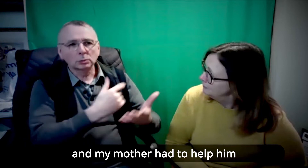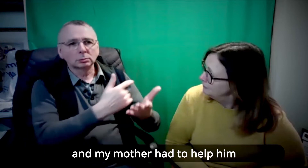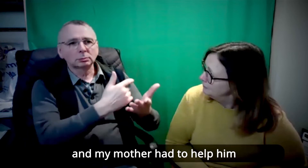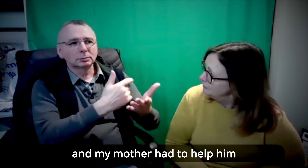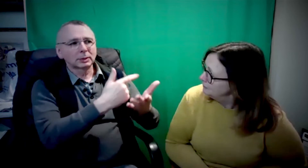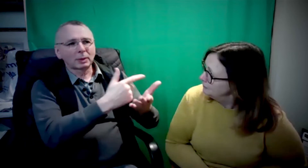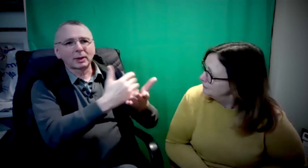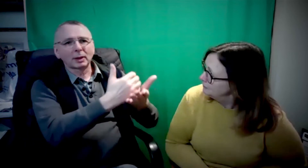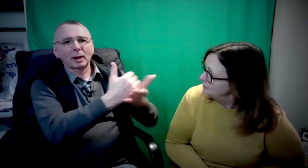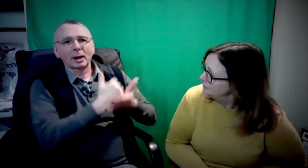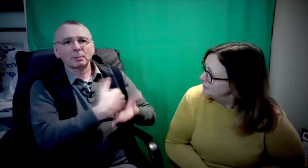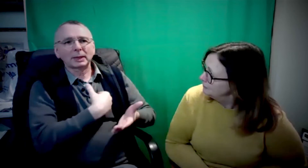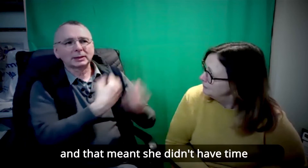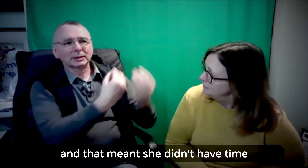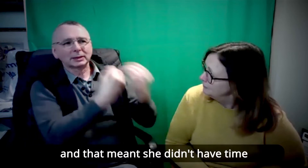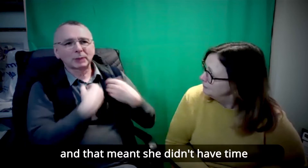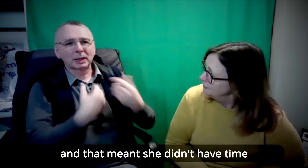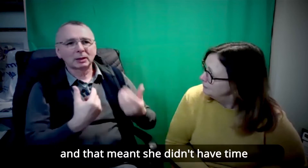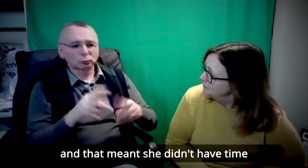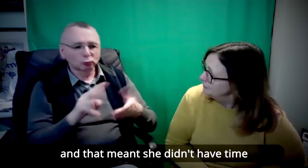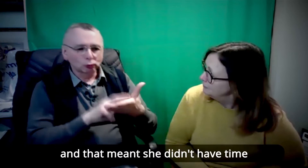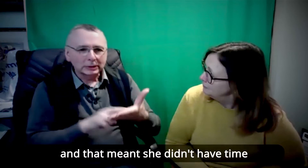had to help him because, you know,